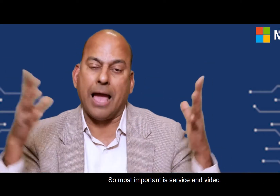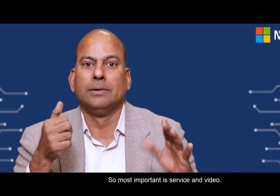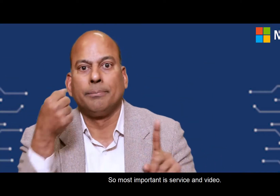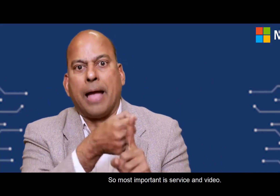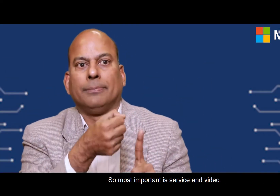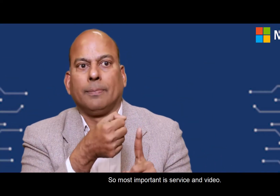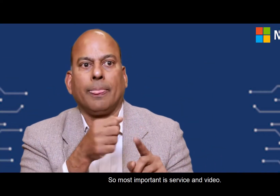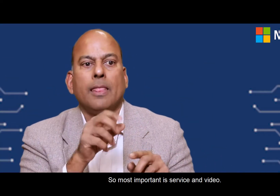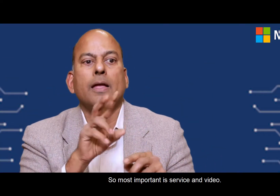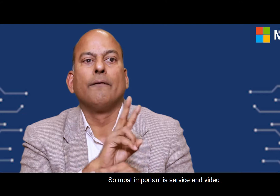and